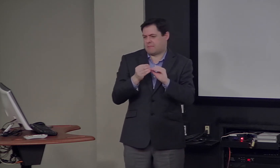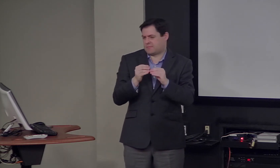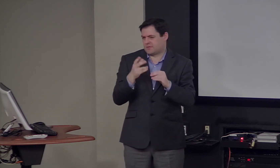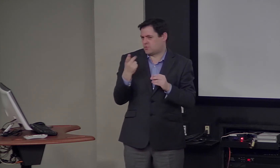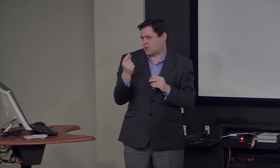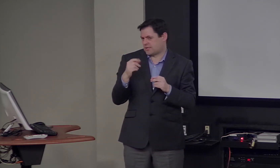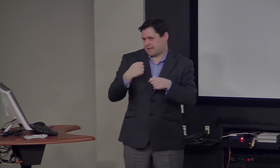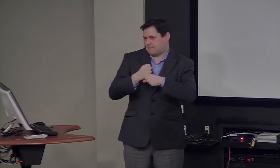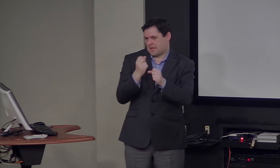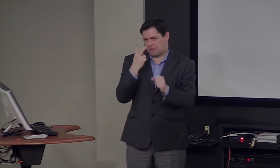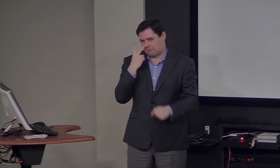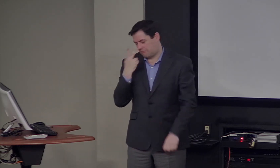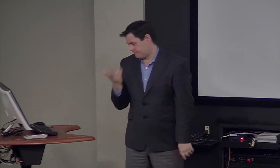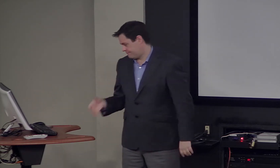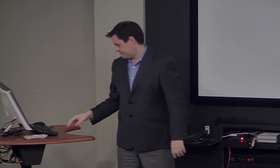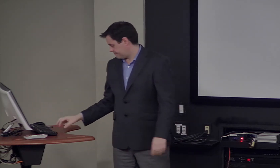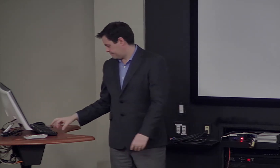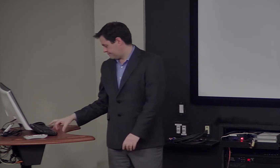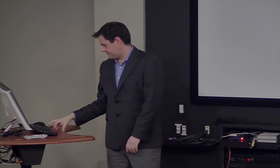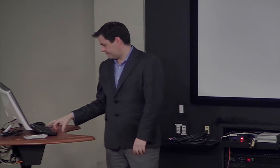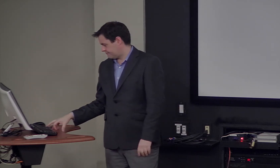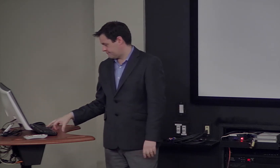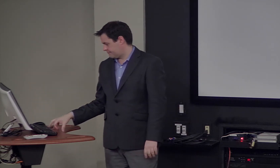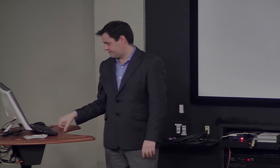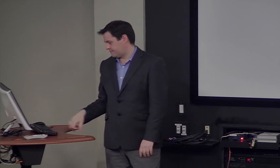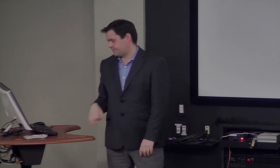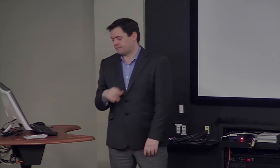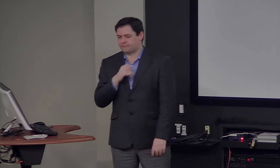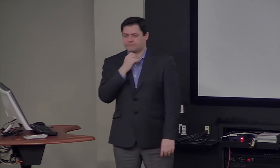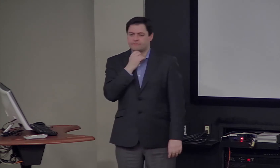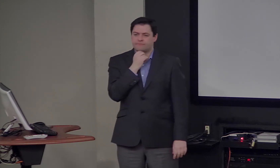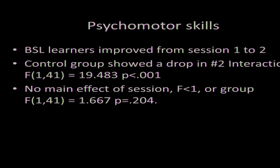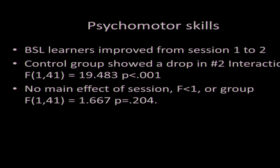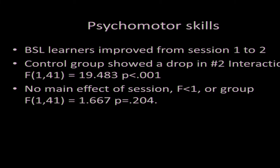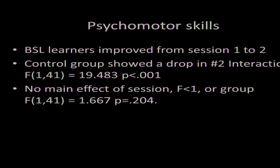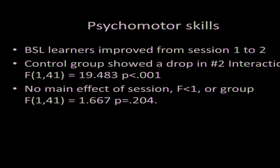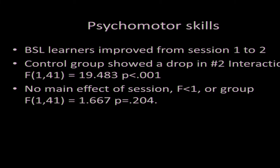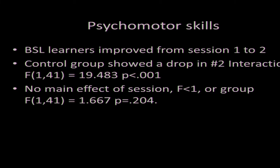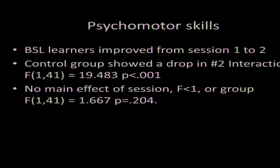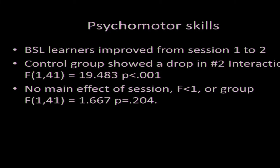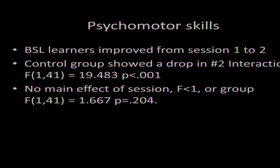So if we sort of grind the numbers, what do we see, what we find?